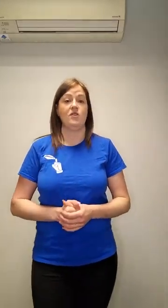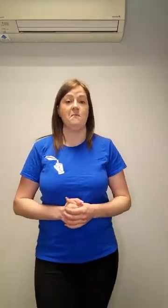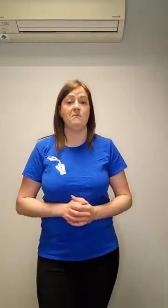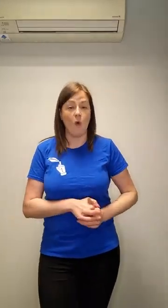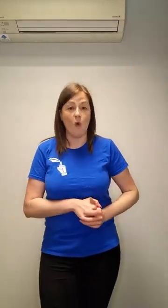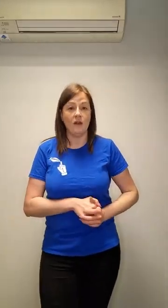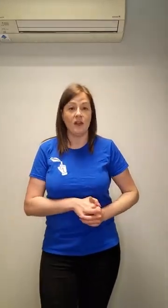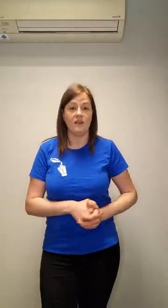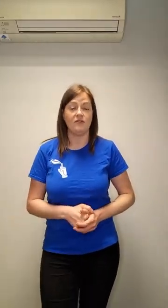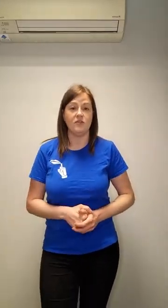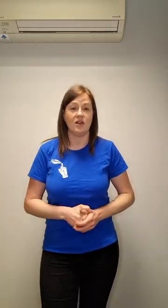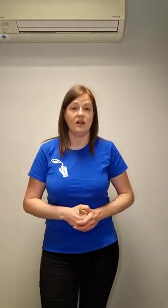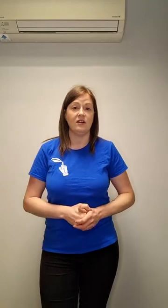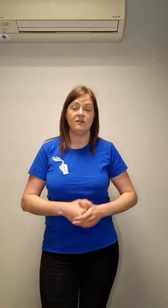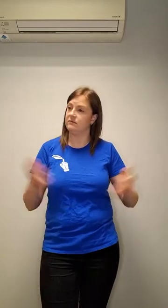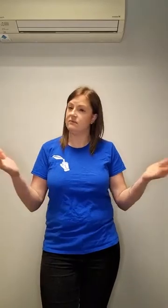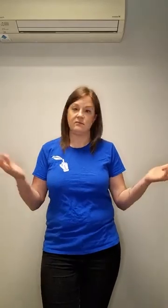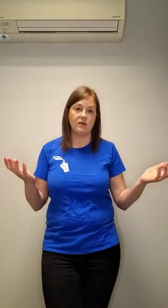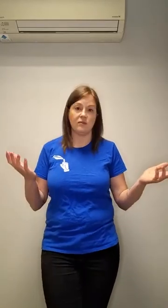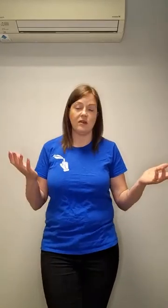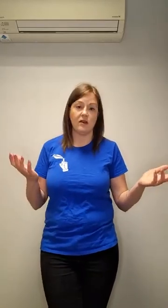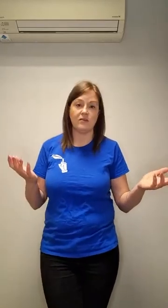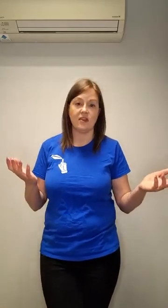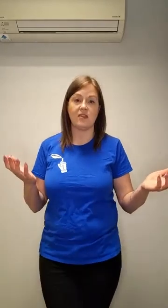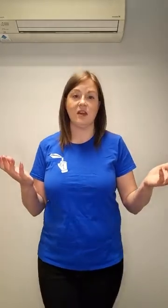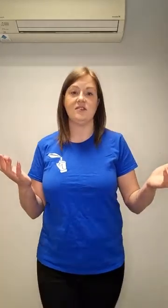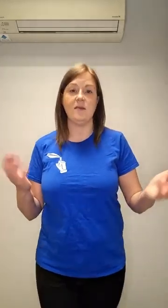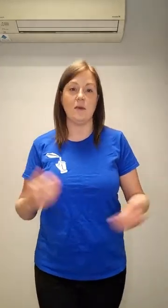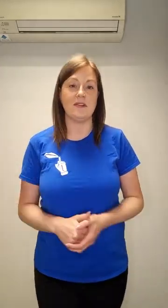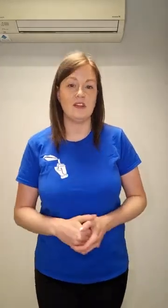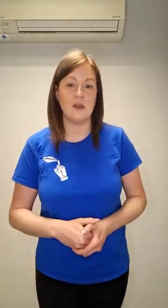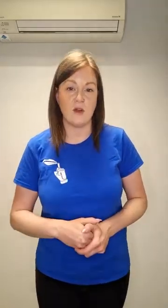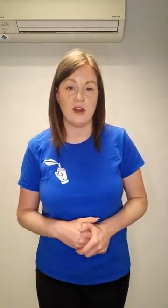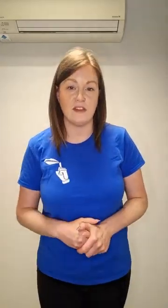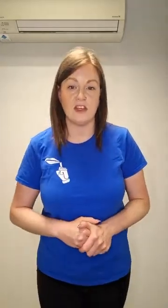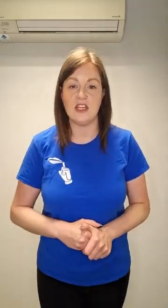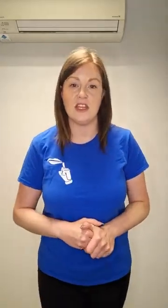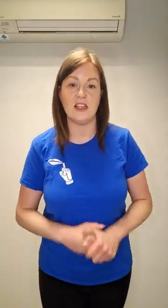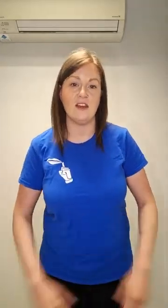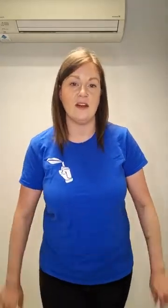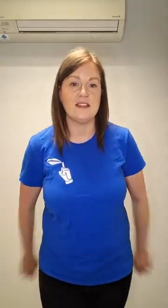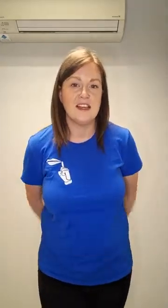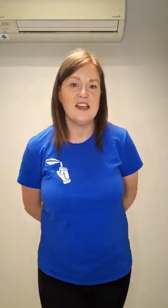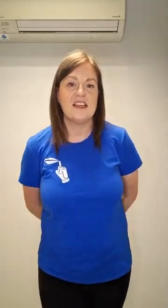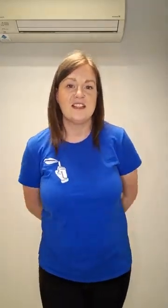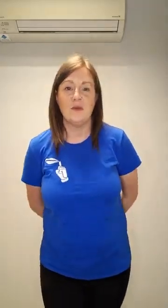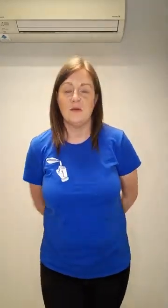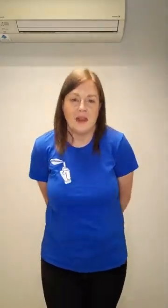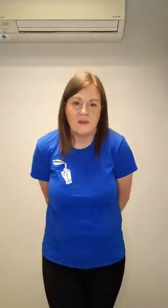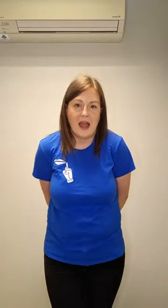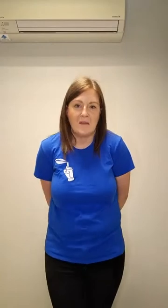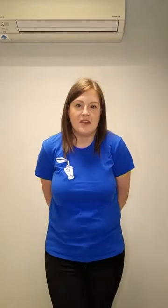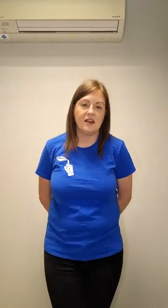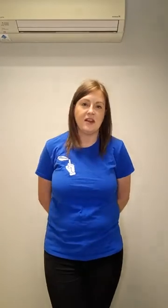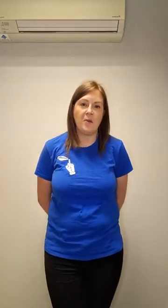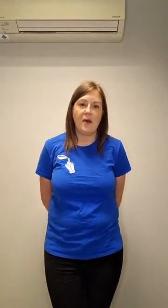you more in the future. Not, we know we've turned 30, but potentially we've got another 30 years ahead of us. So we're happy to come back